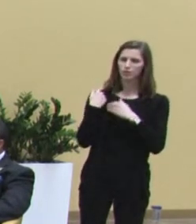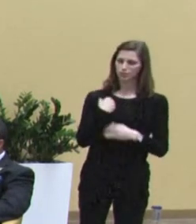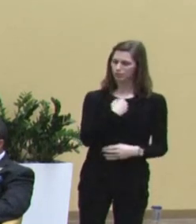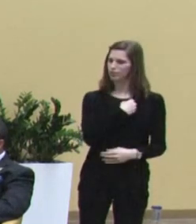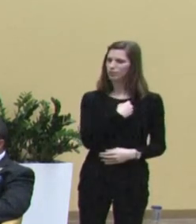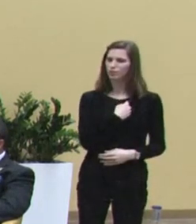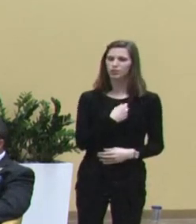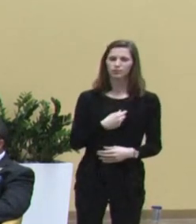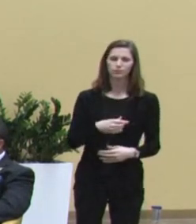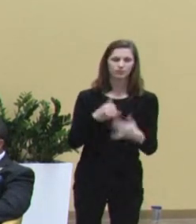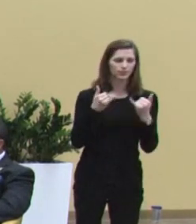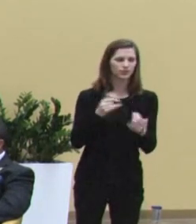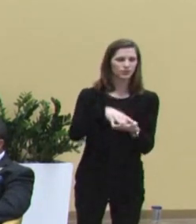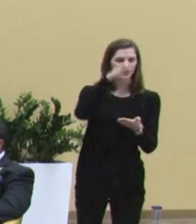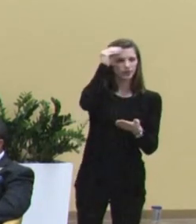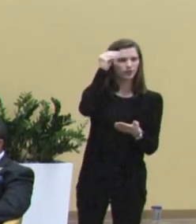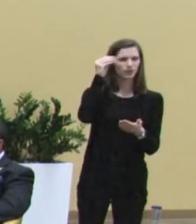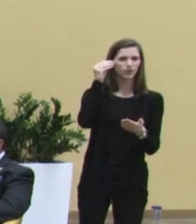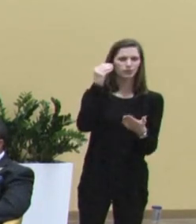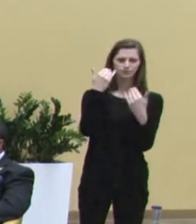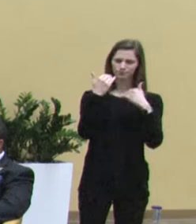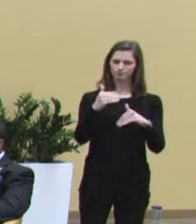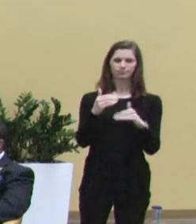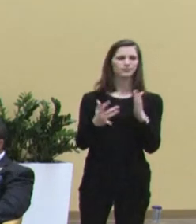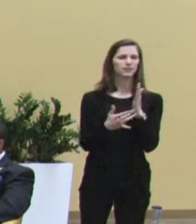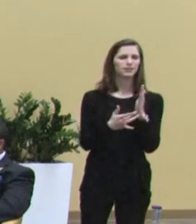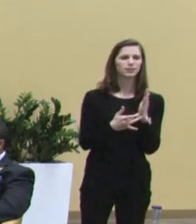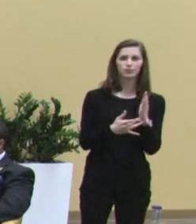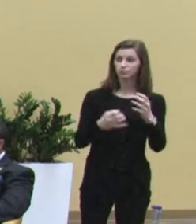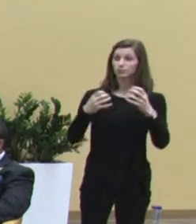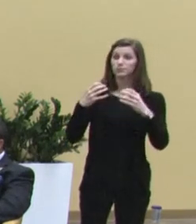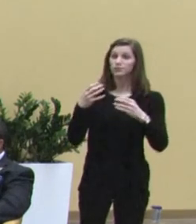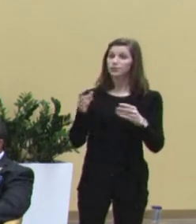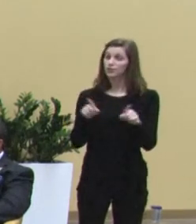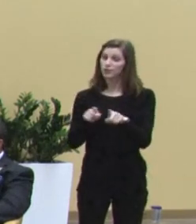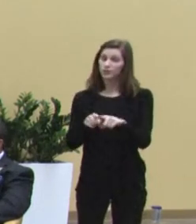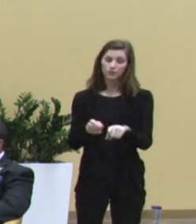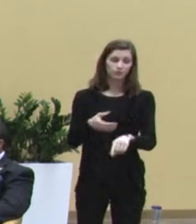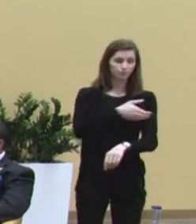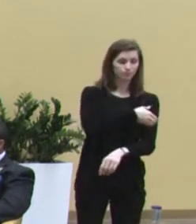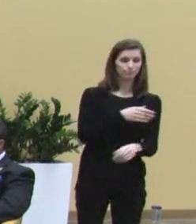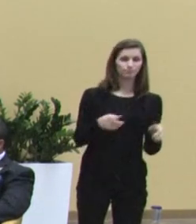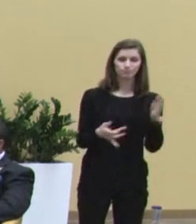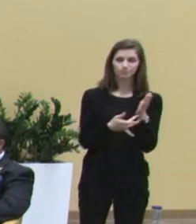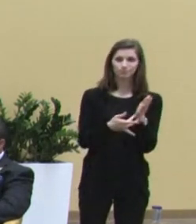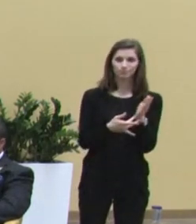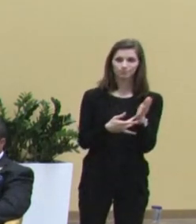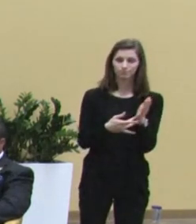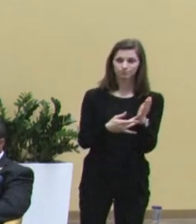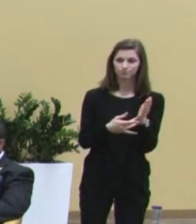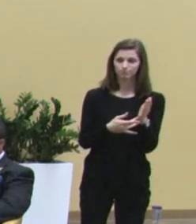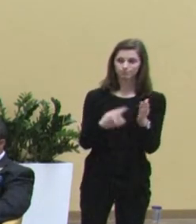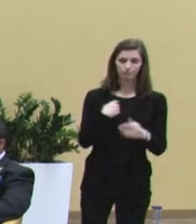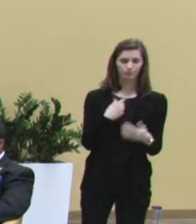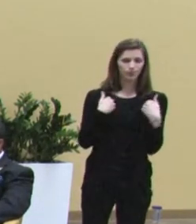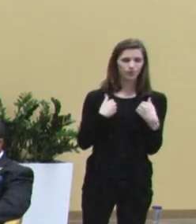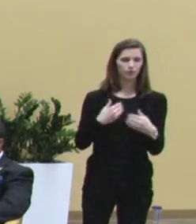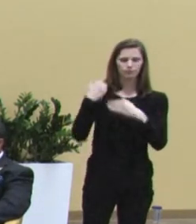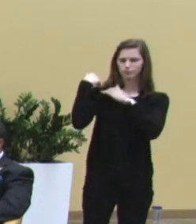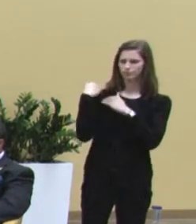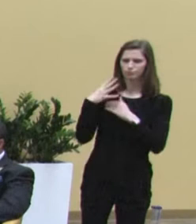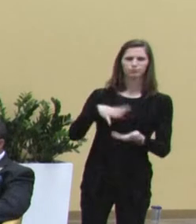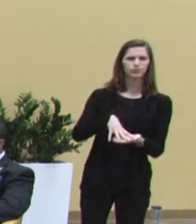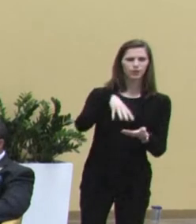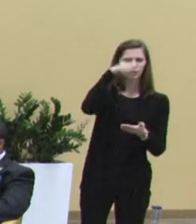boundaries and the powers of technology. So it's also our responsibility, I believe, to go back and learn about this history